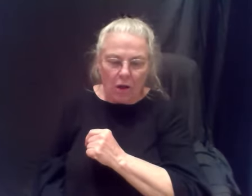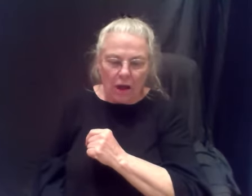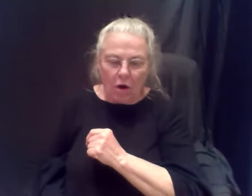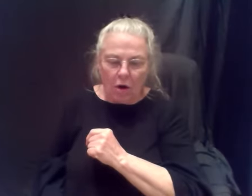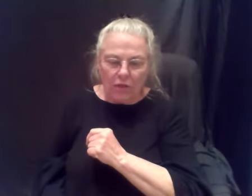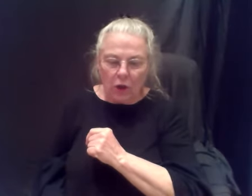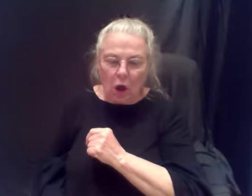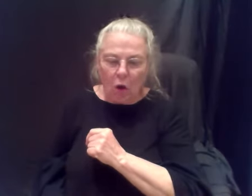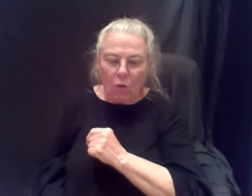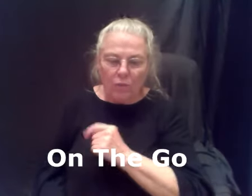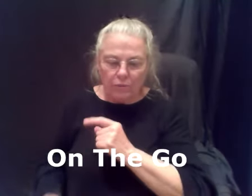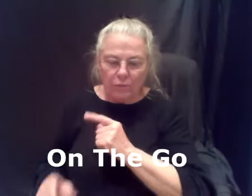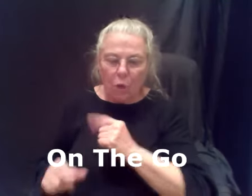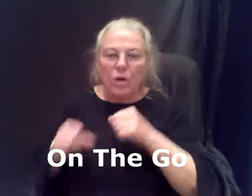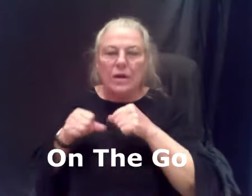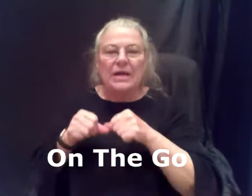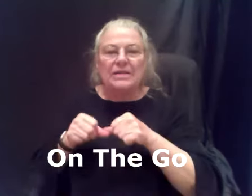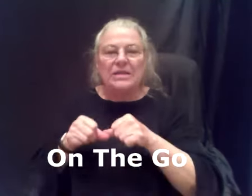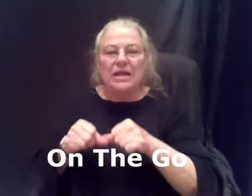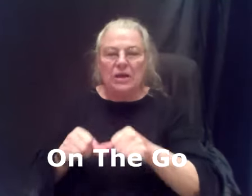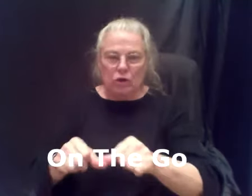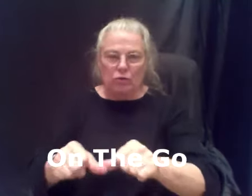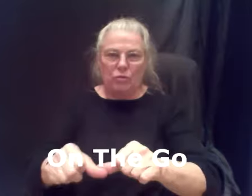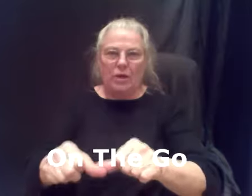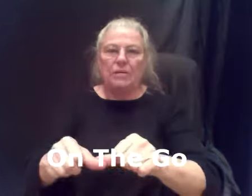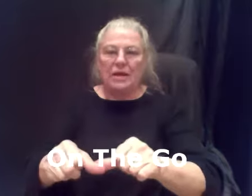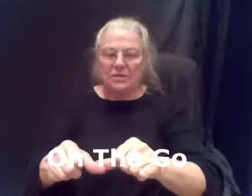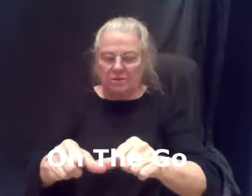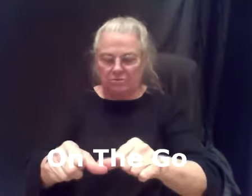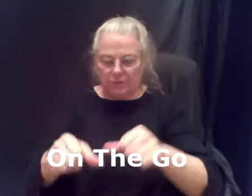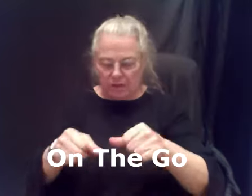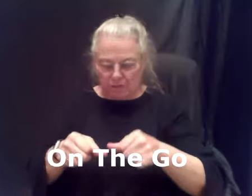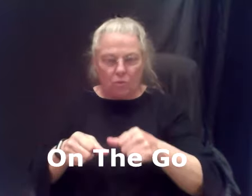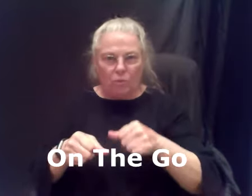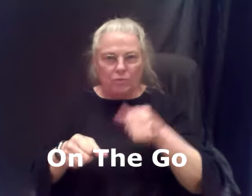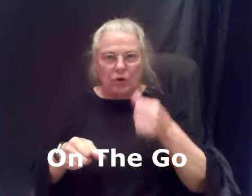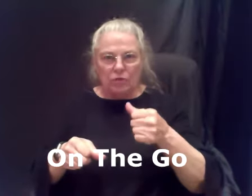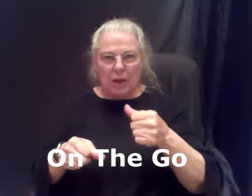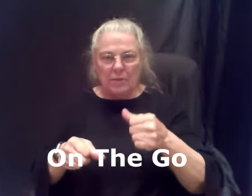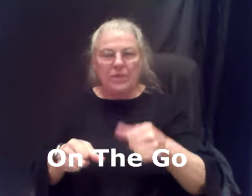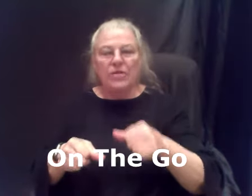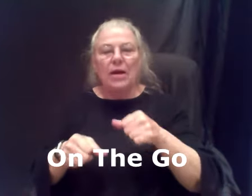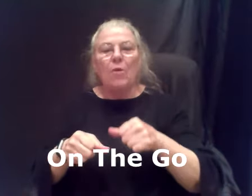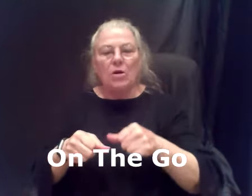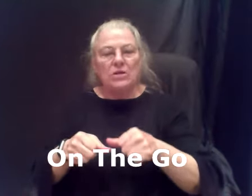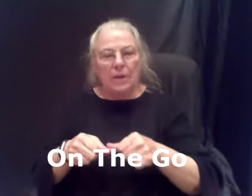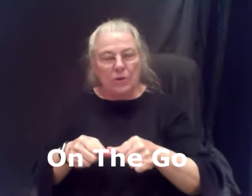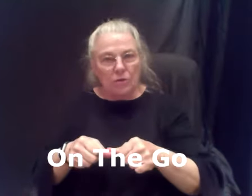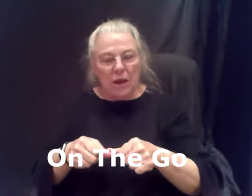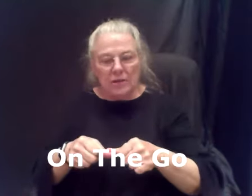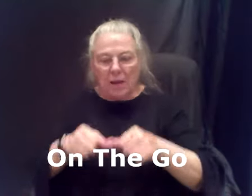on the go or continue, and that's your dominant thumb on top of your non-dominant